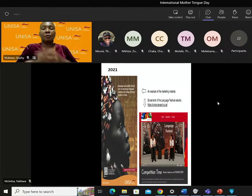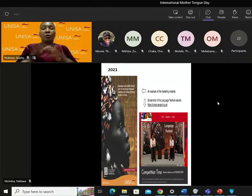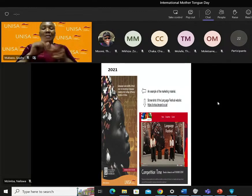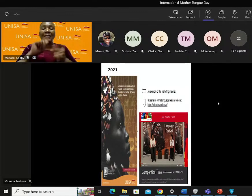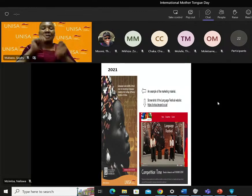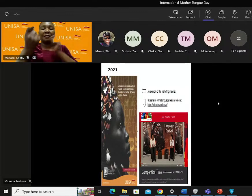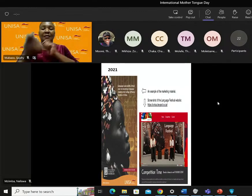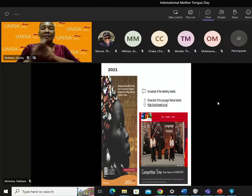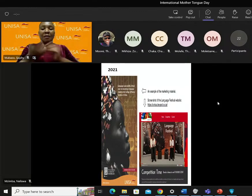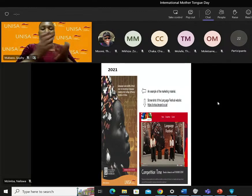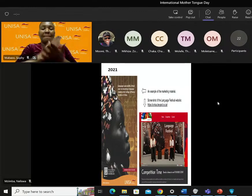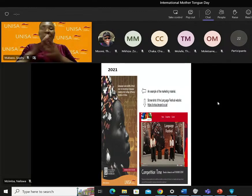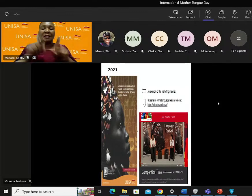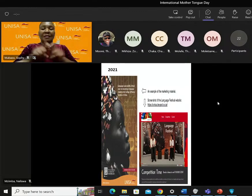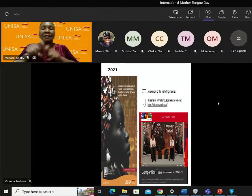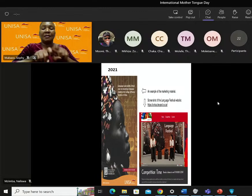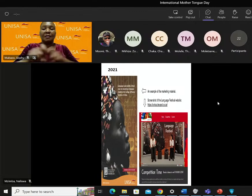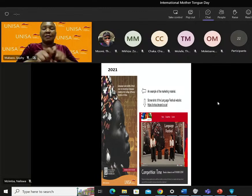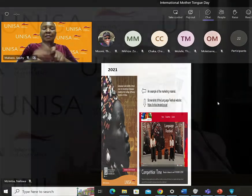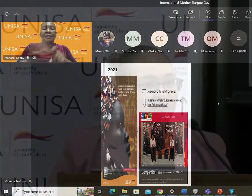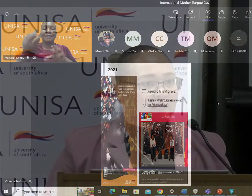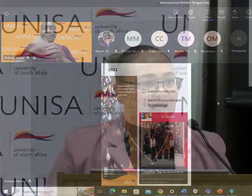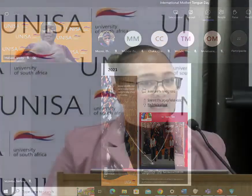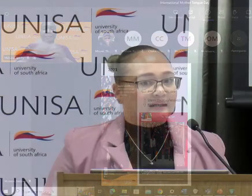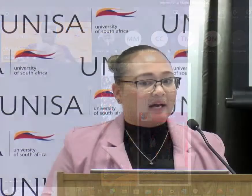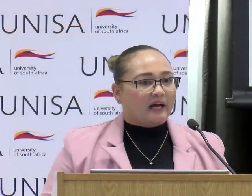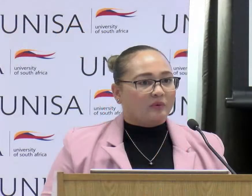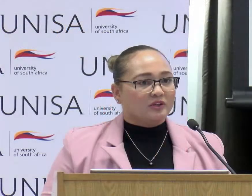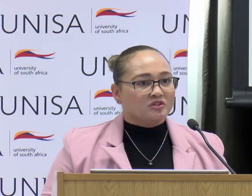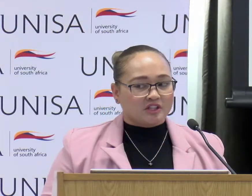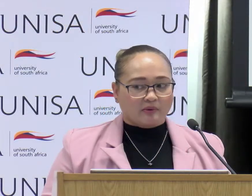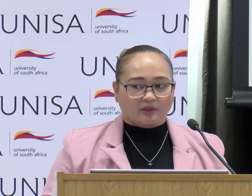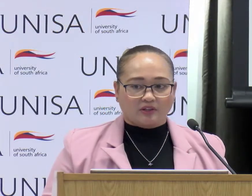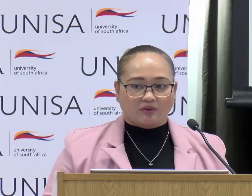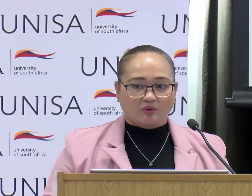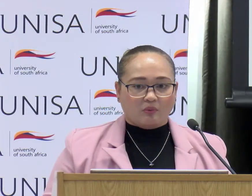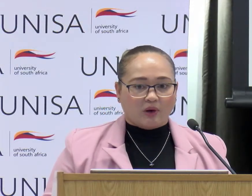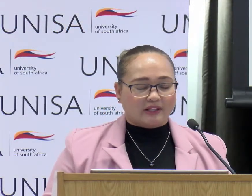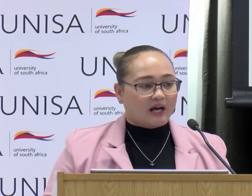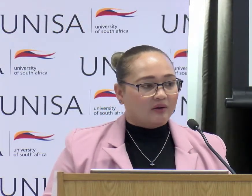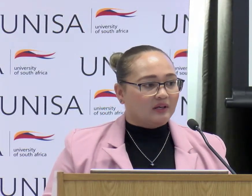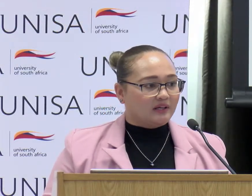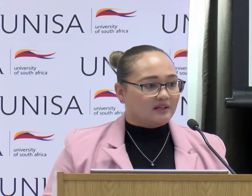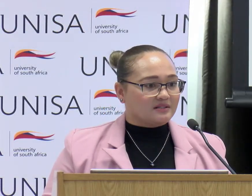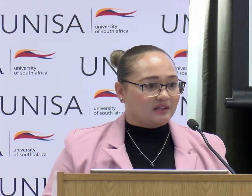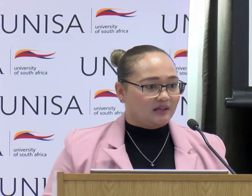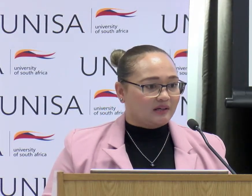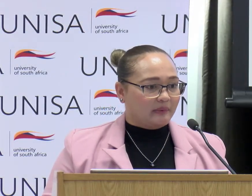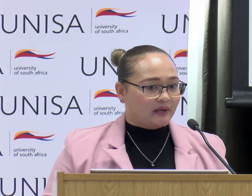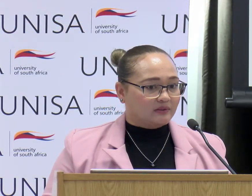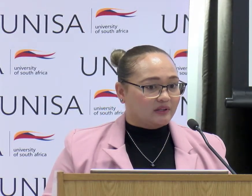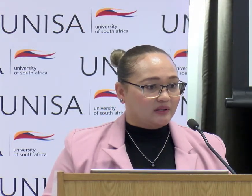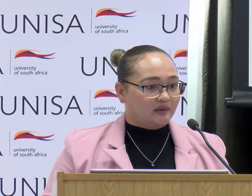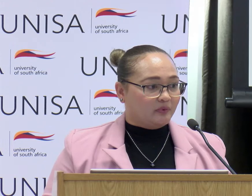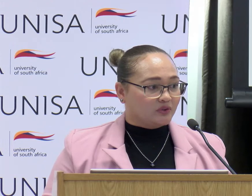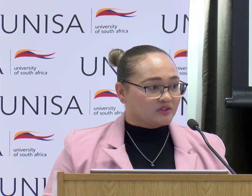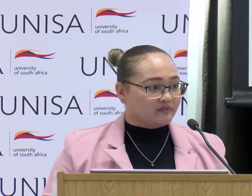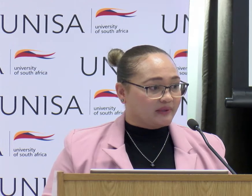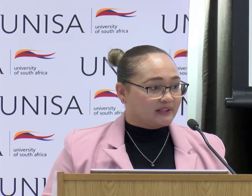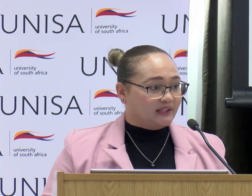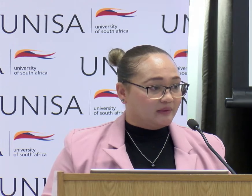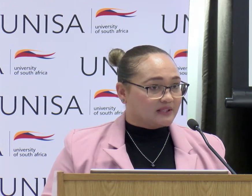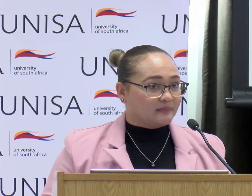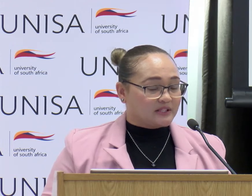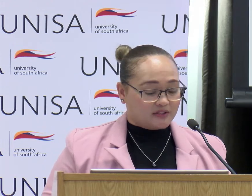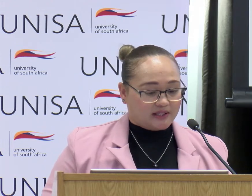of the competition entries as one source of data, and I want to share with you what our learners think about the importance